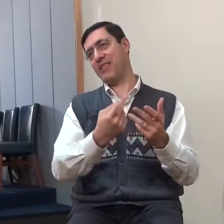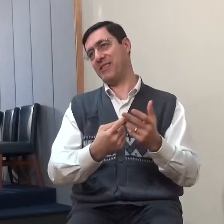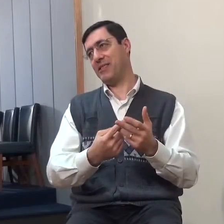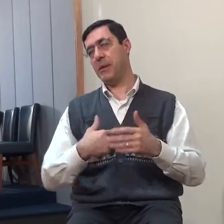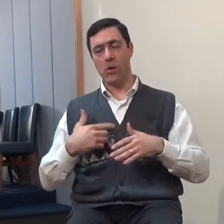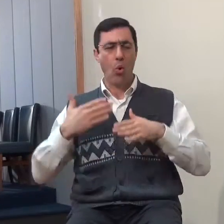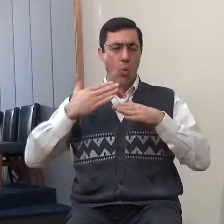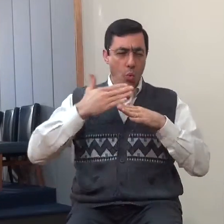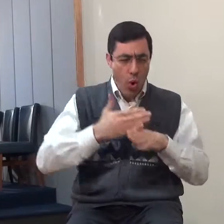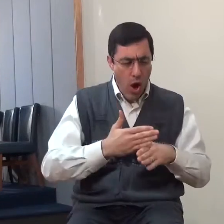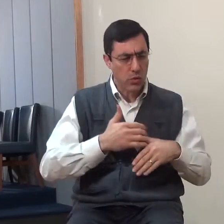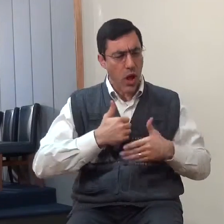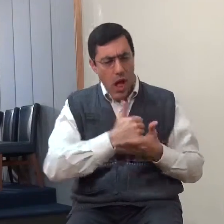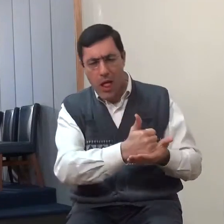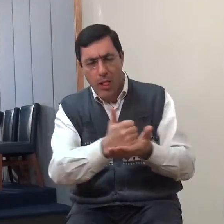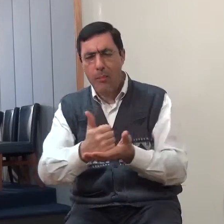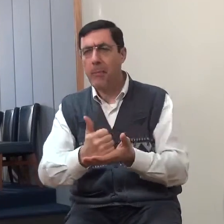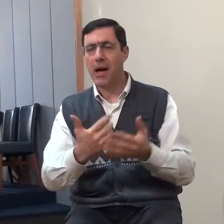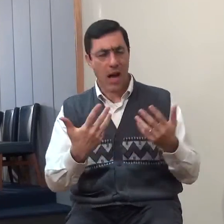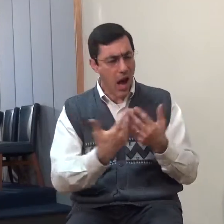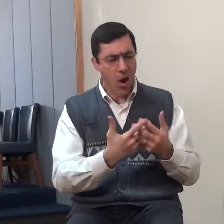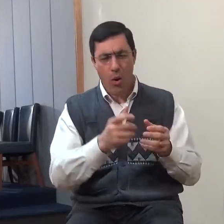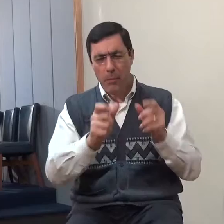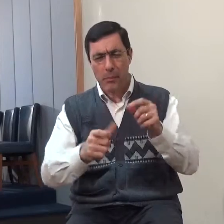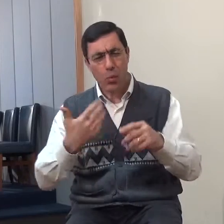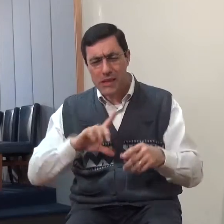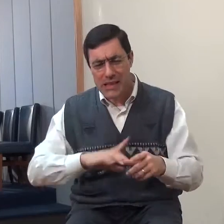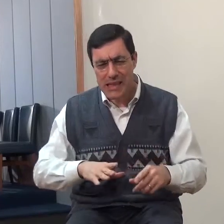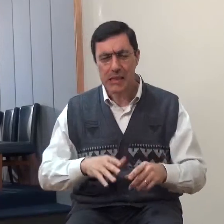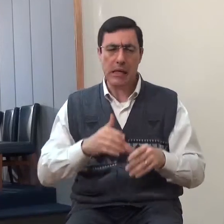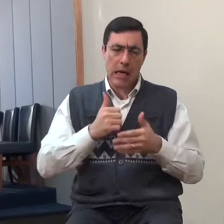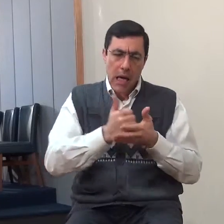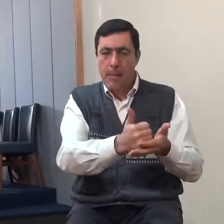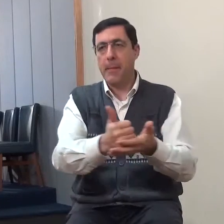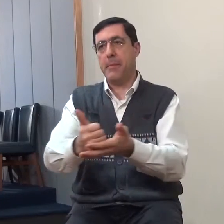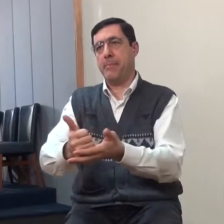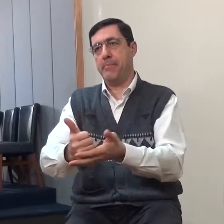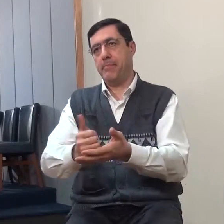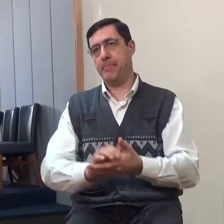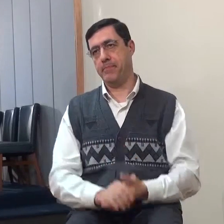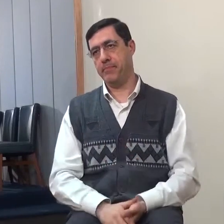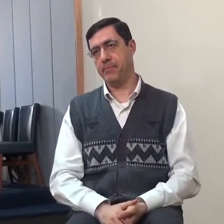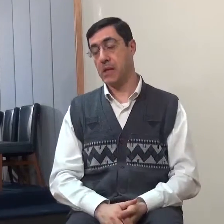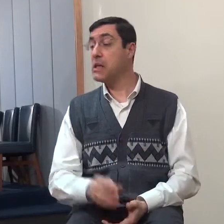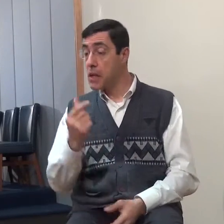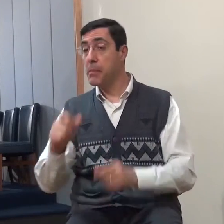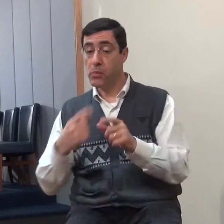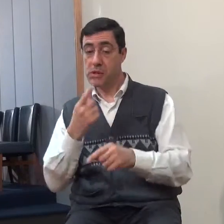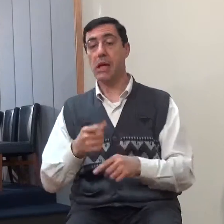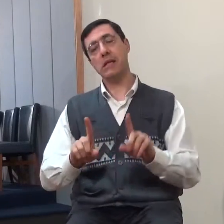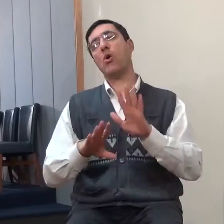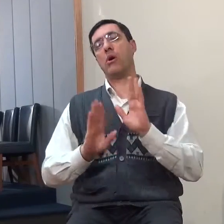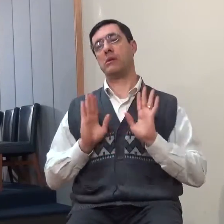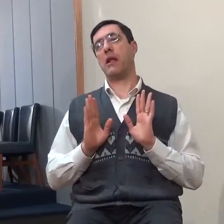compassion. Well, works of compassion, of course, are good works, but that is not what the Lord is speaking about here.